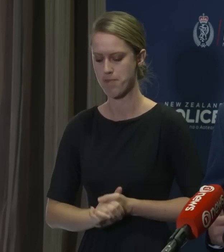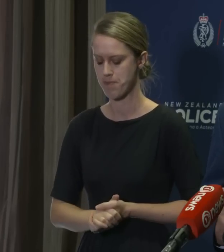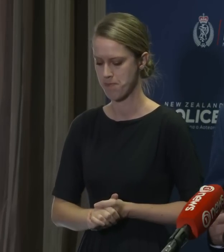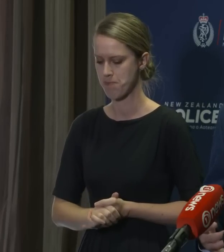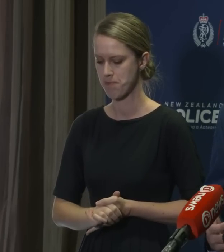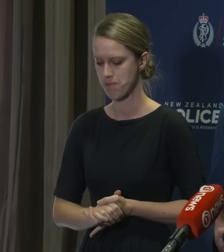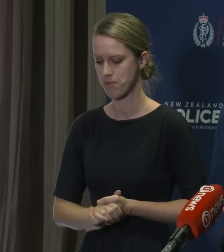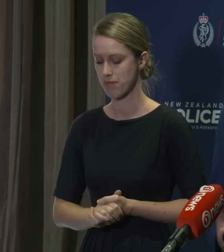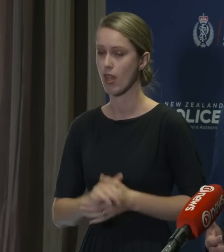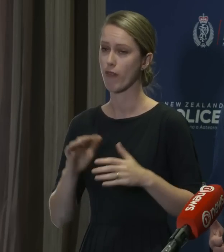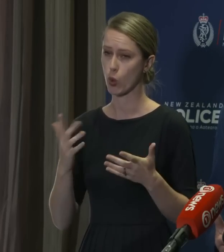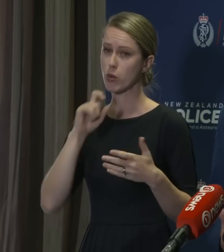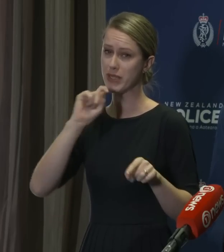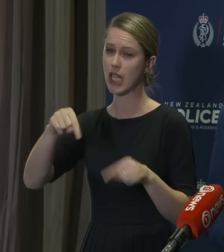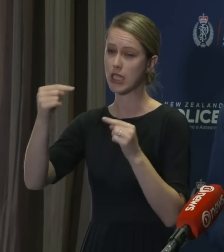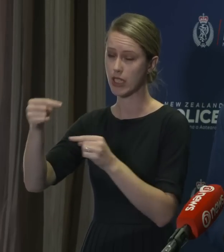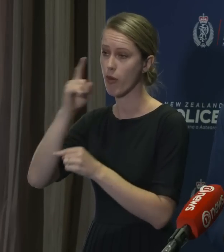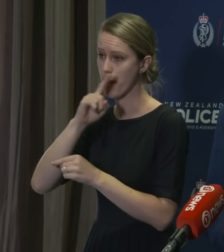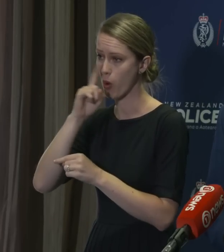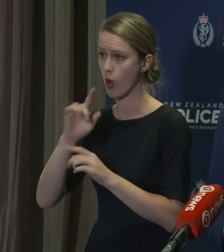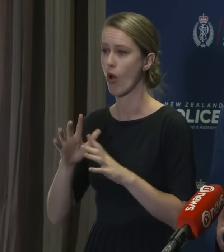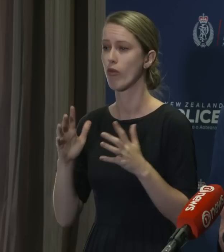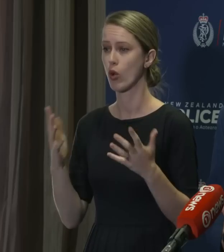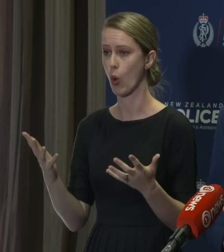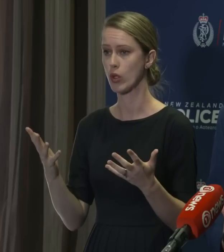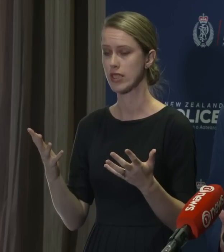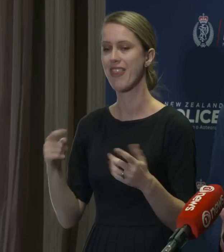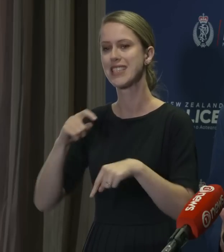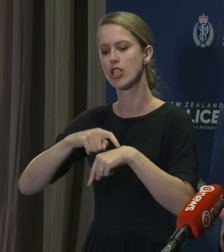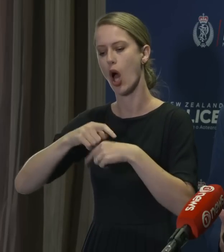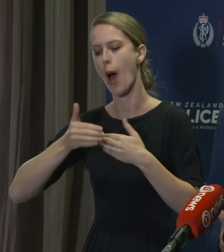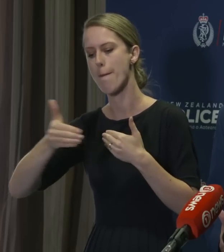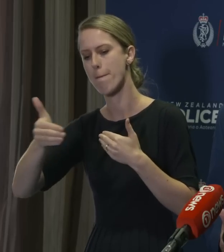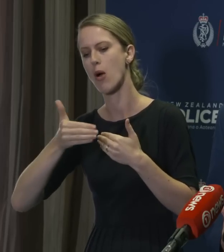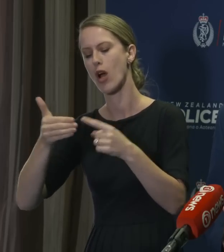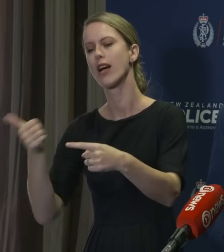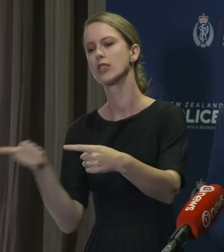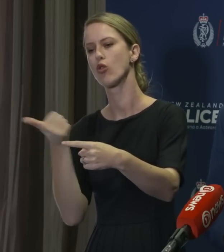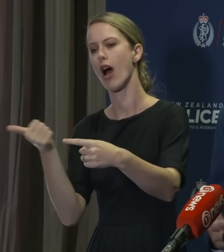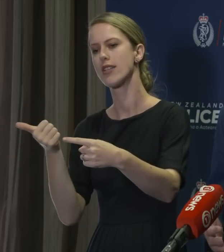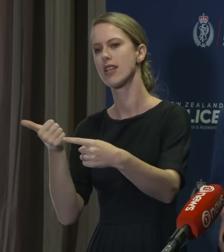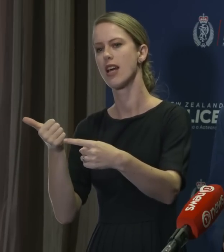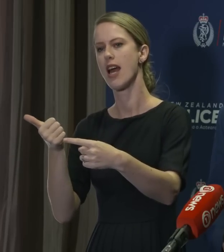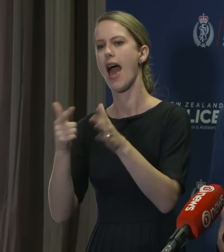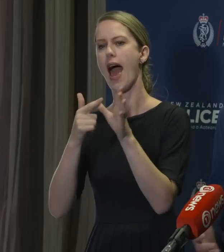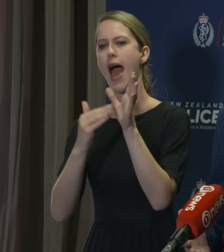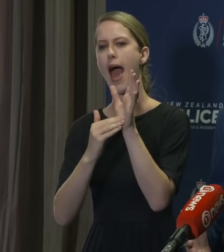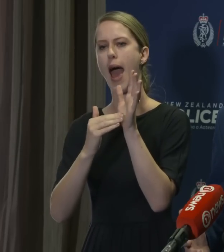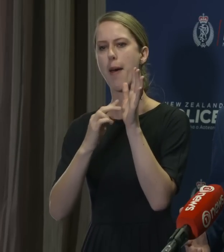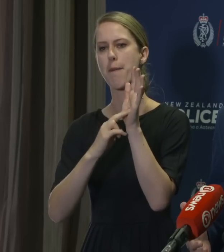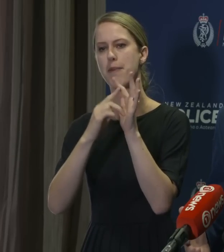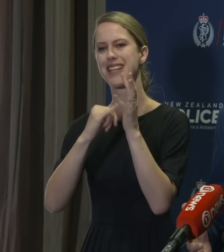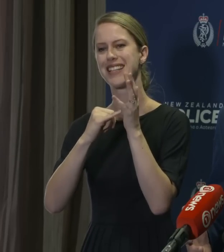That will provide challenges for people. Obviously, there is an amnesty or a grace period, so we'll be working with